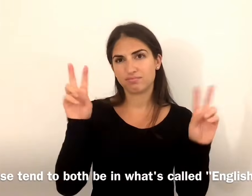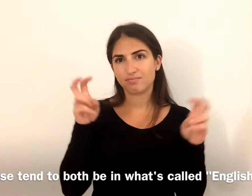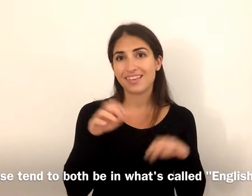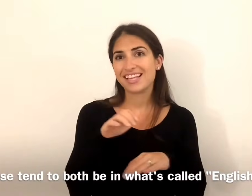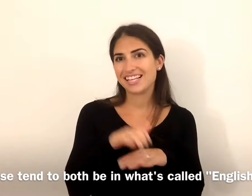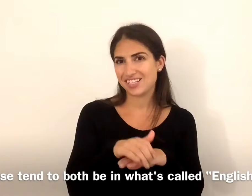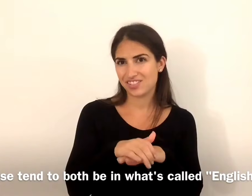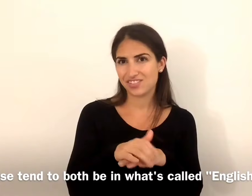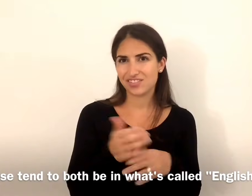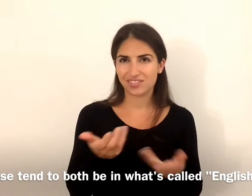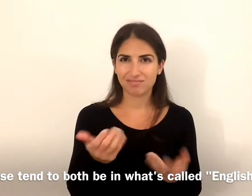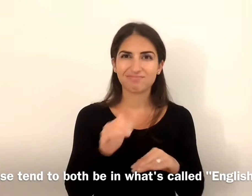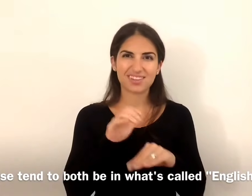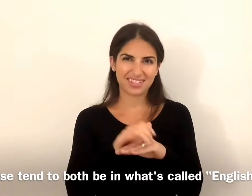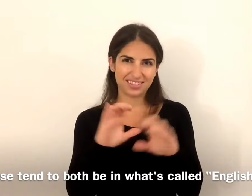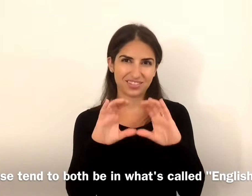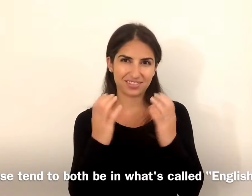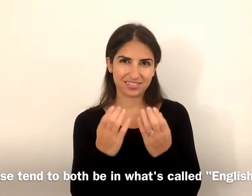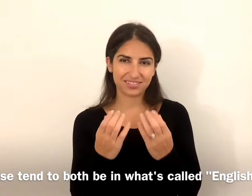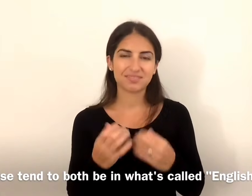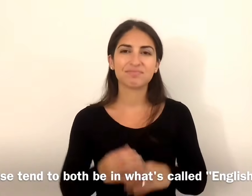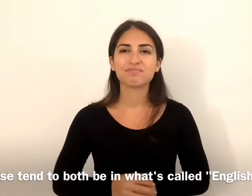and tends to be called English class.